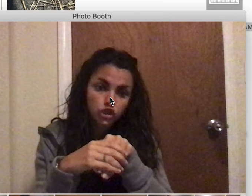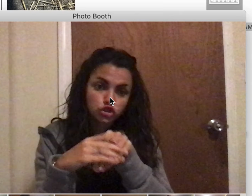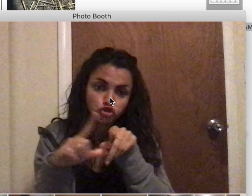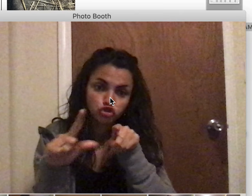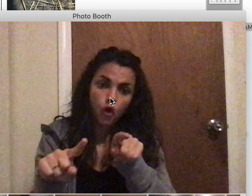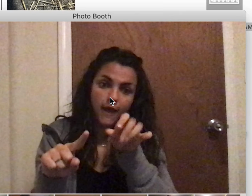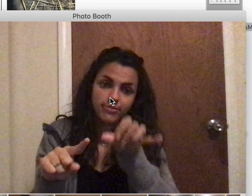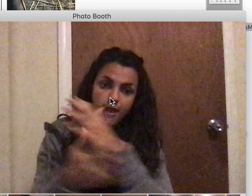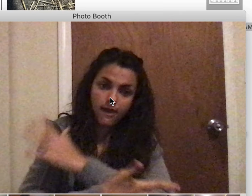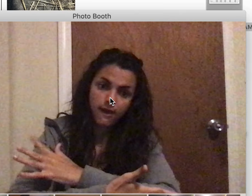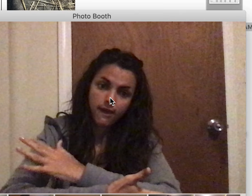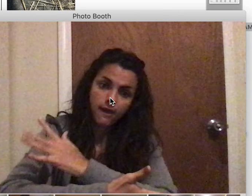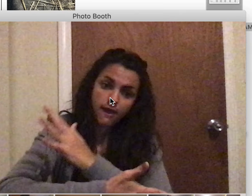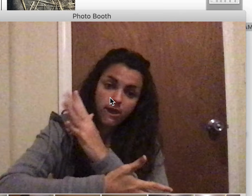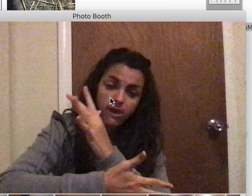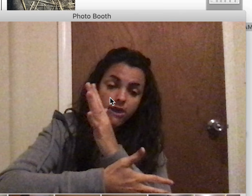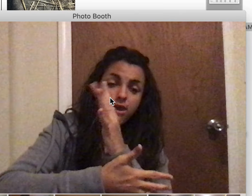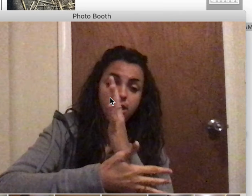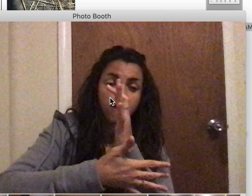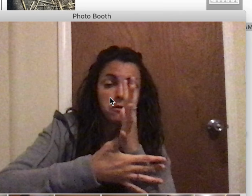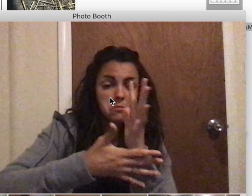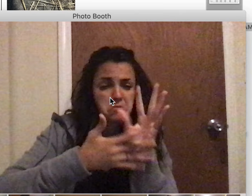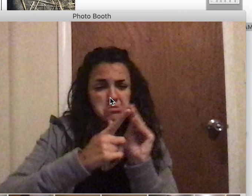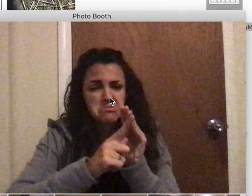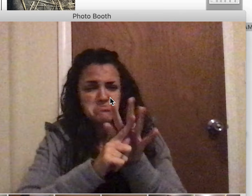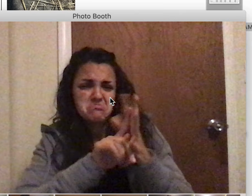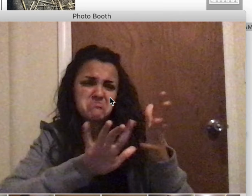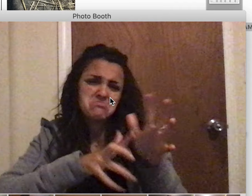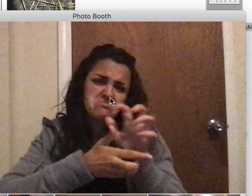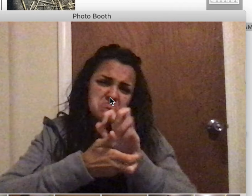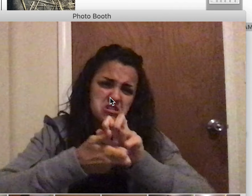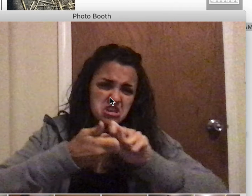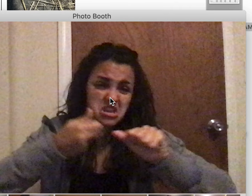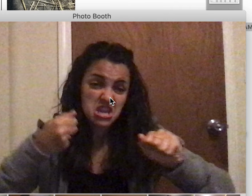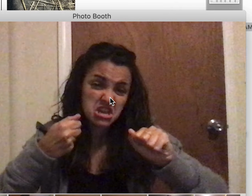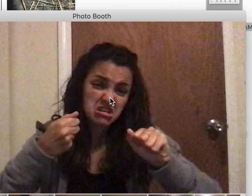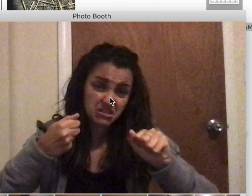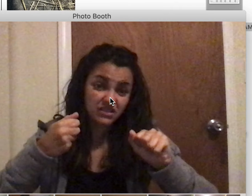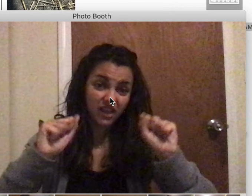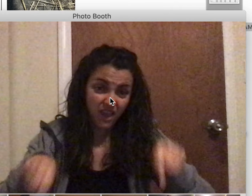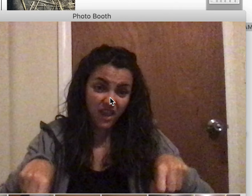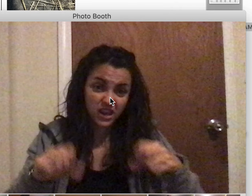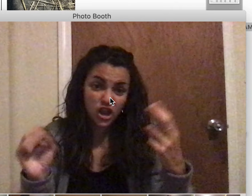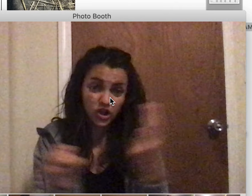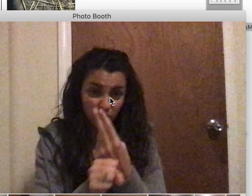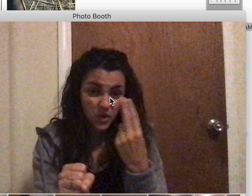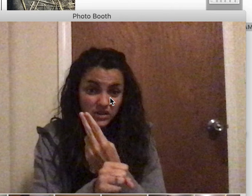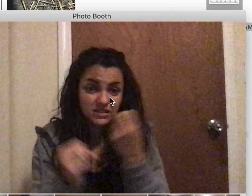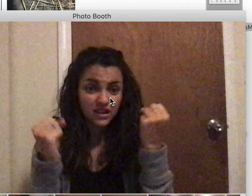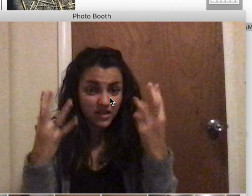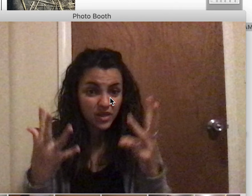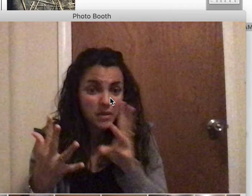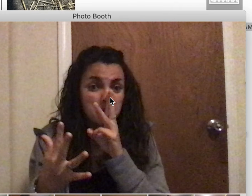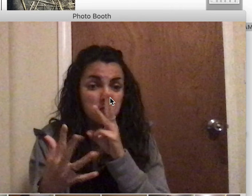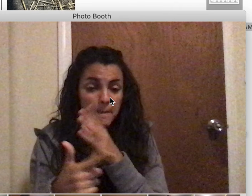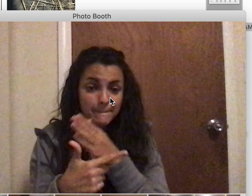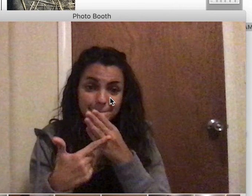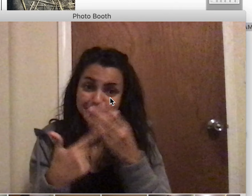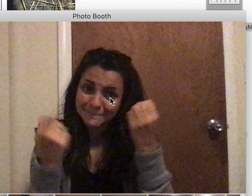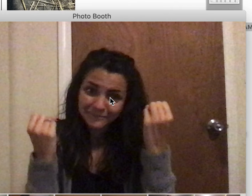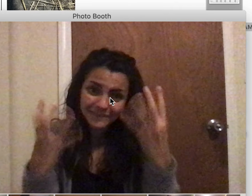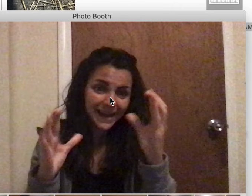get contamination, right? So you're using lots of water, you're using many chemicals. Later in the year, we're going to come back